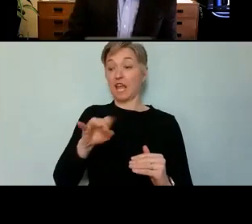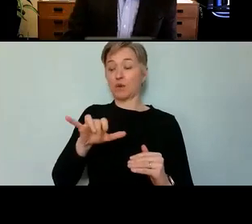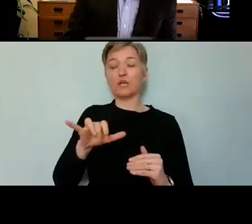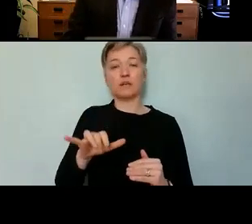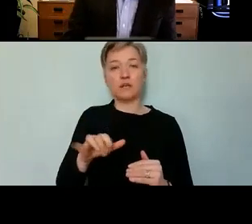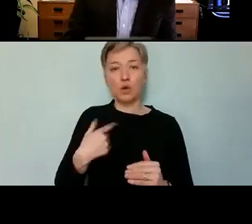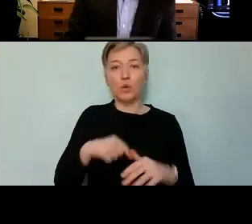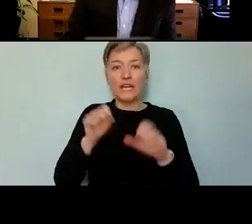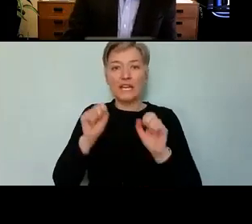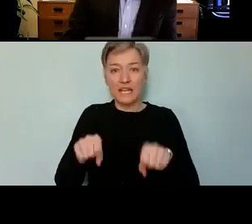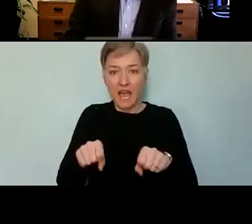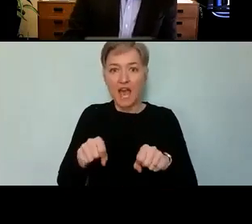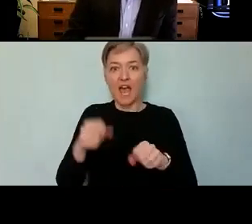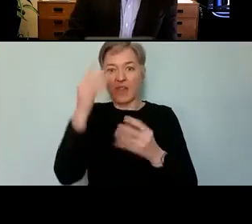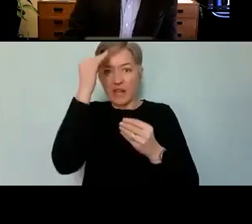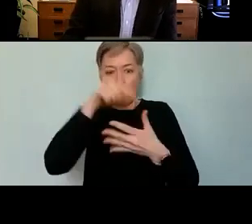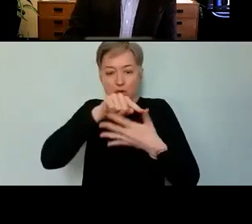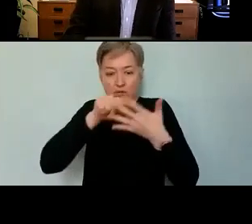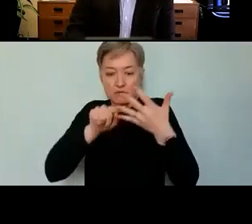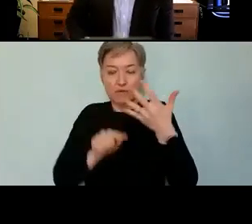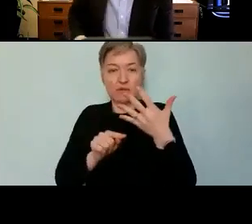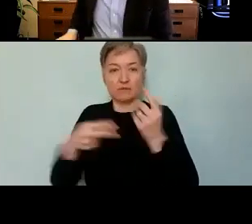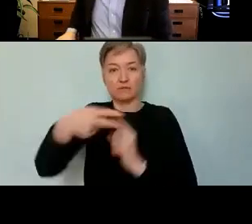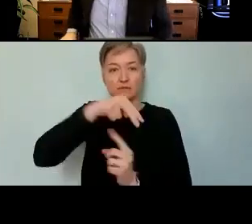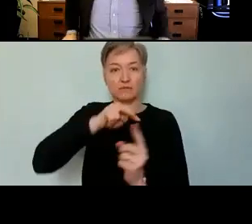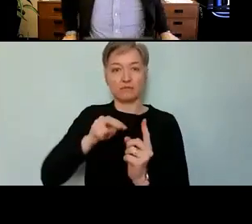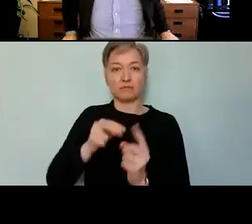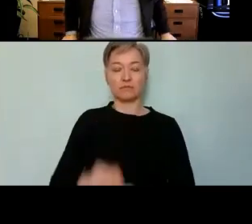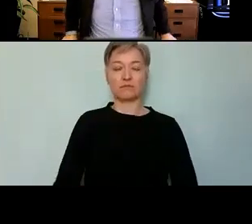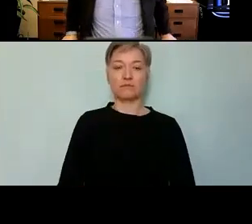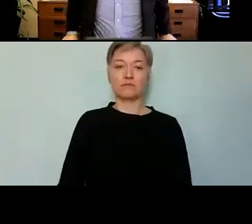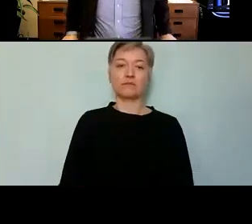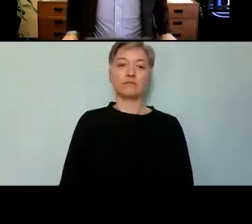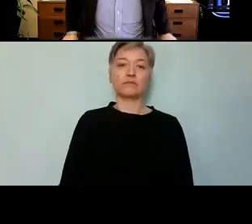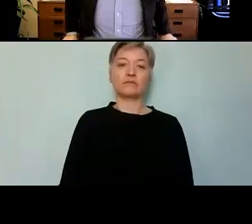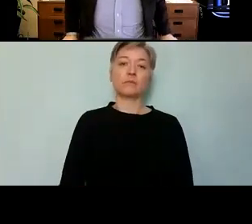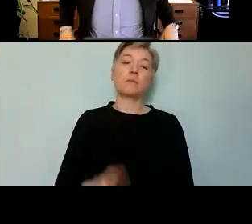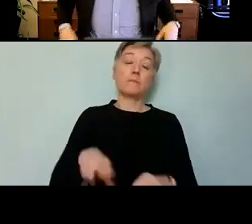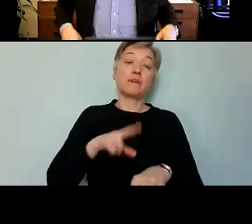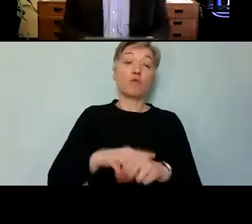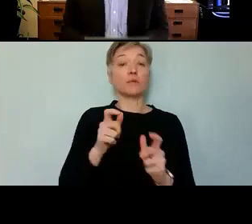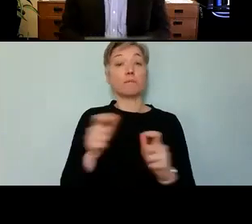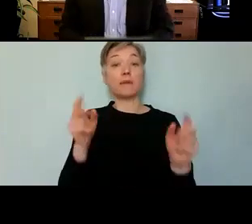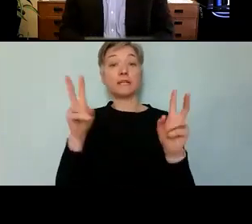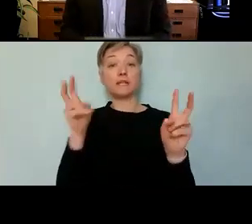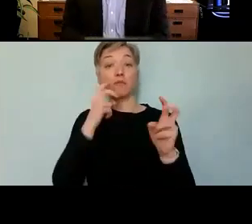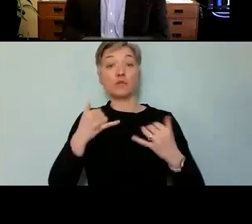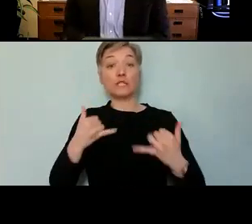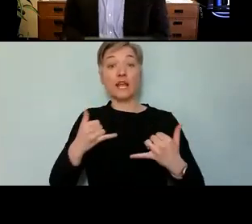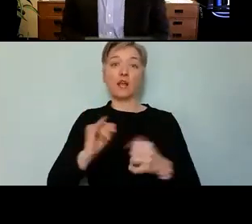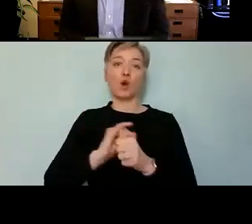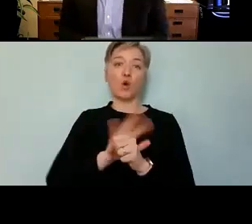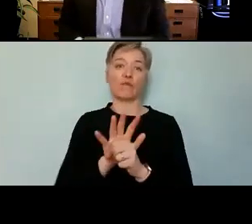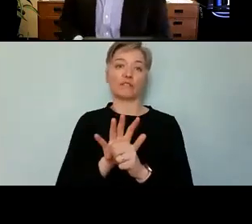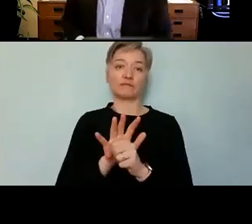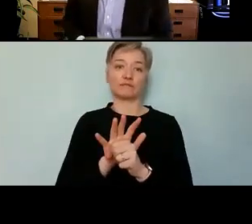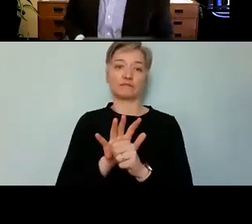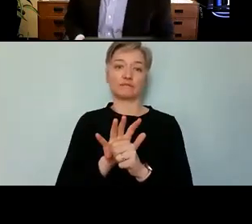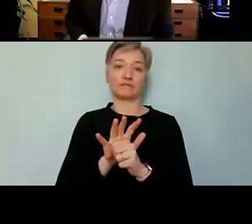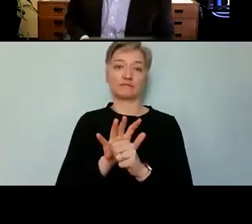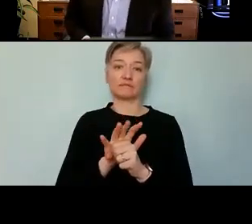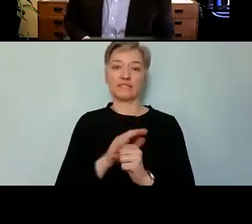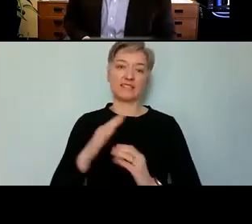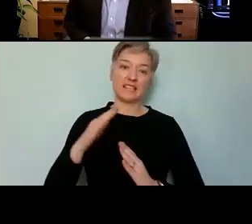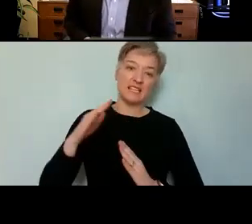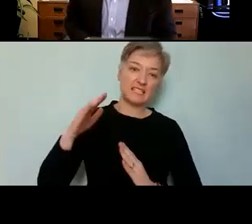very broadly about it. But the topic of the day, of course, is COVID, and public health enemy number one is